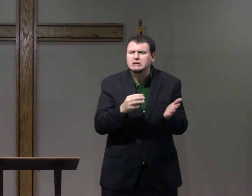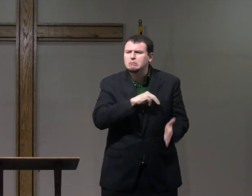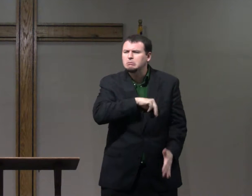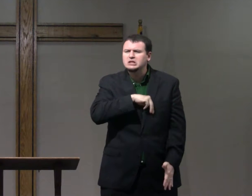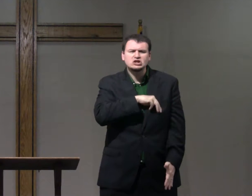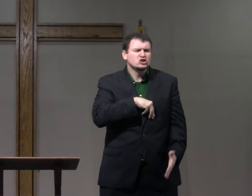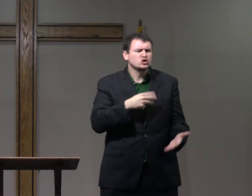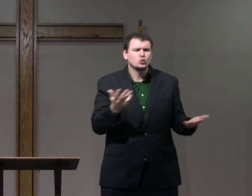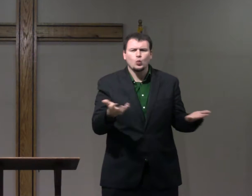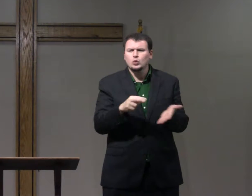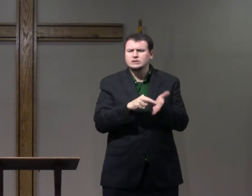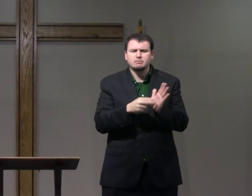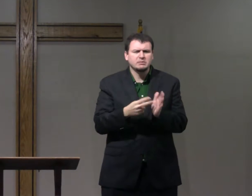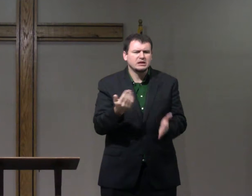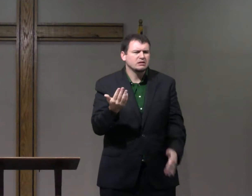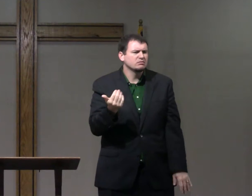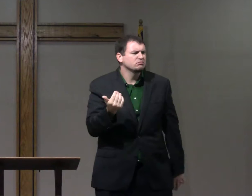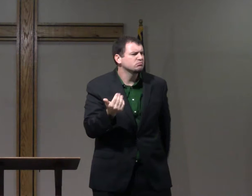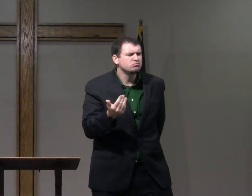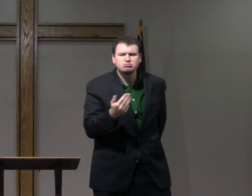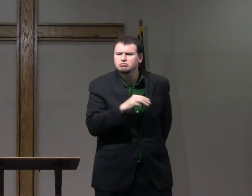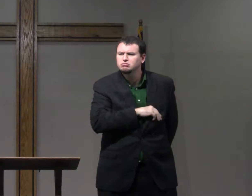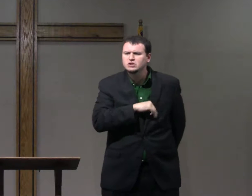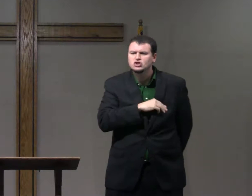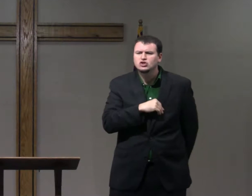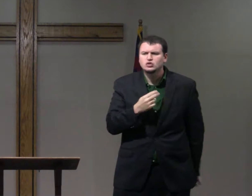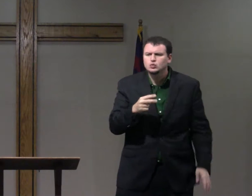Missions. What does that mean?